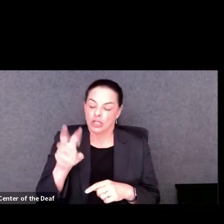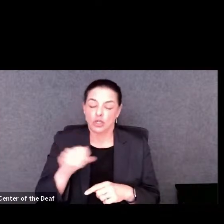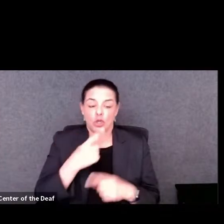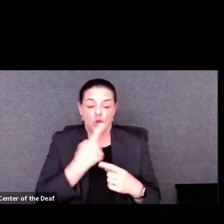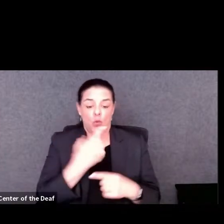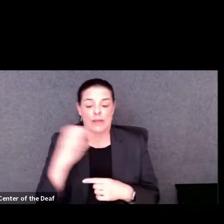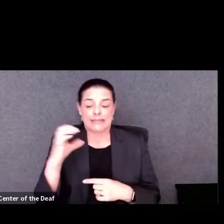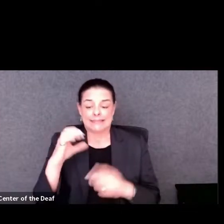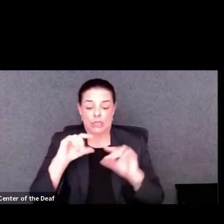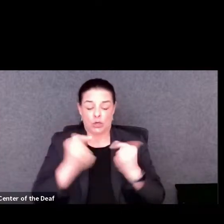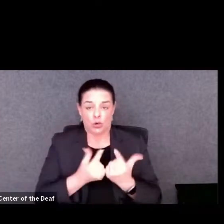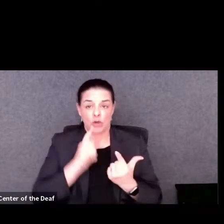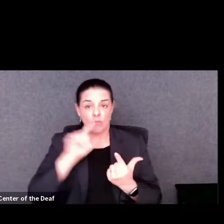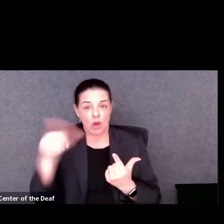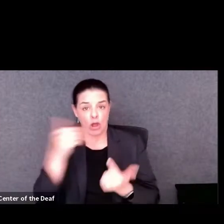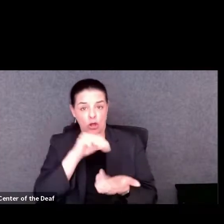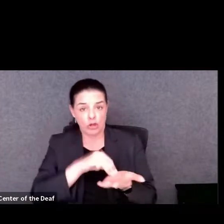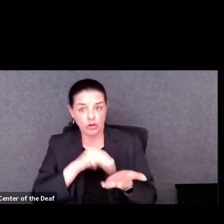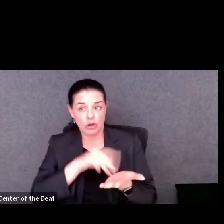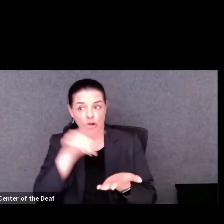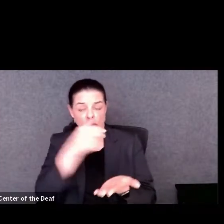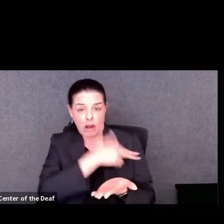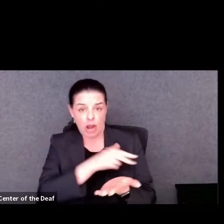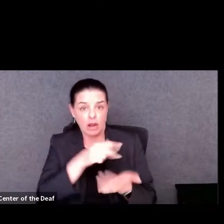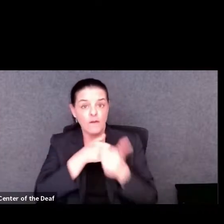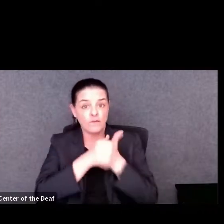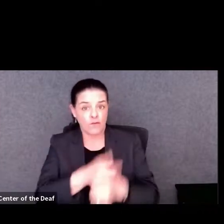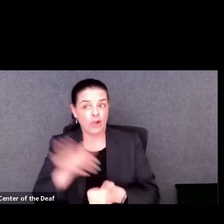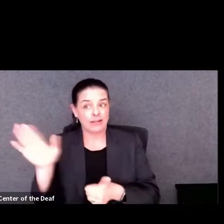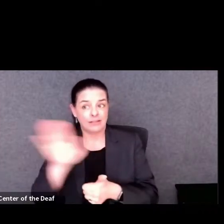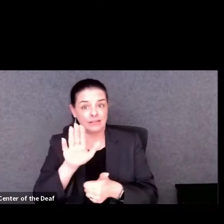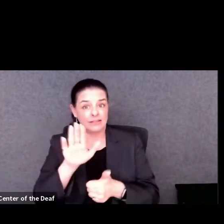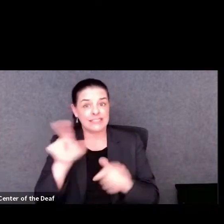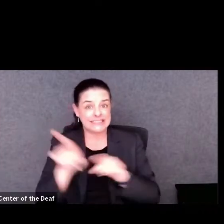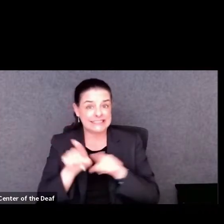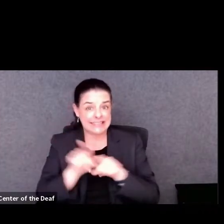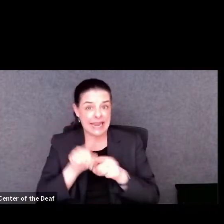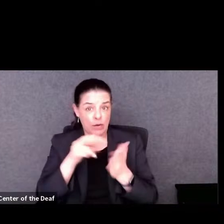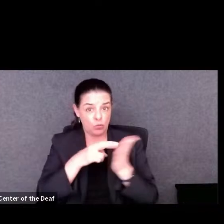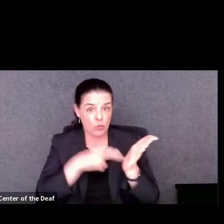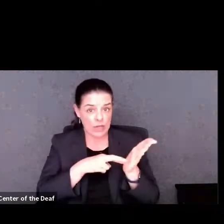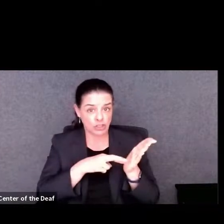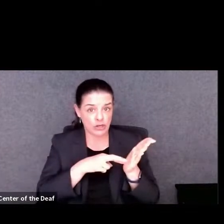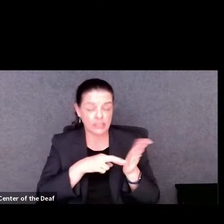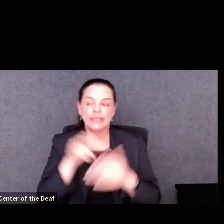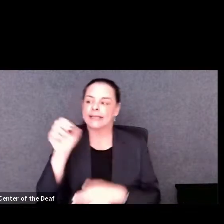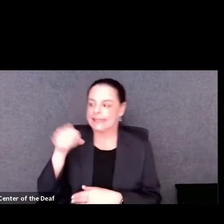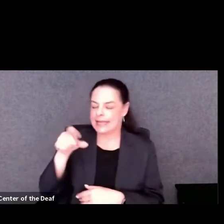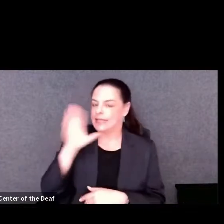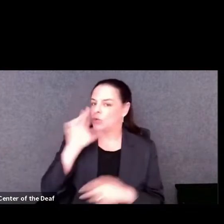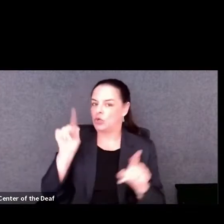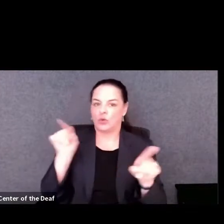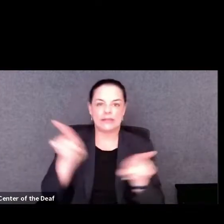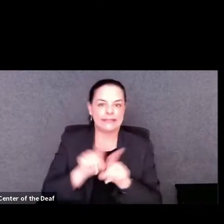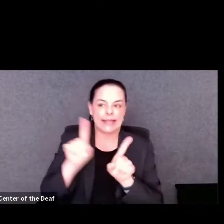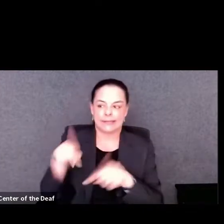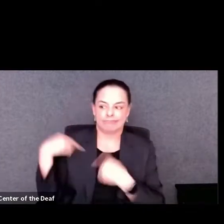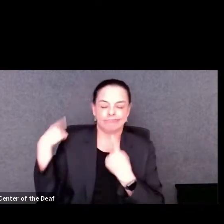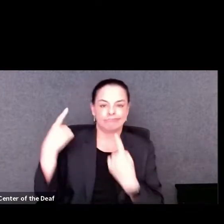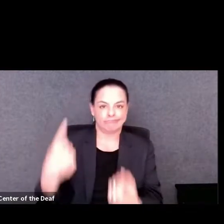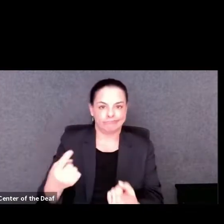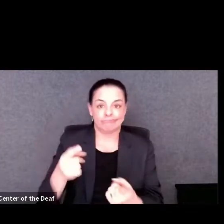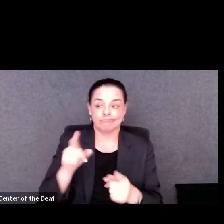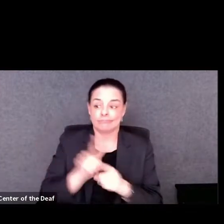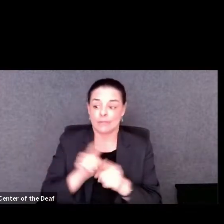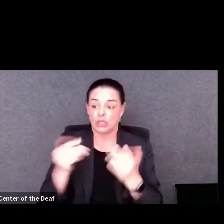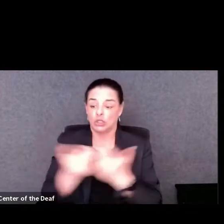the other providers in the community following their own registration protocols? Yes, they're going to be doing it the same way they've been doing it all along. And as